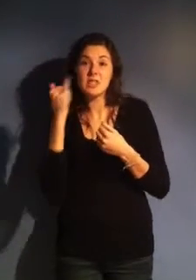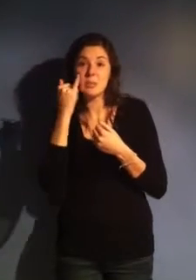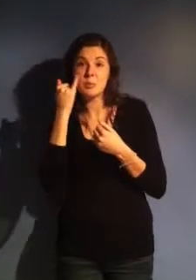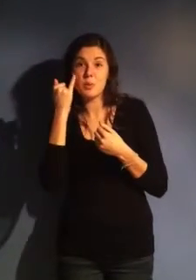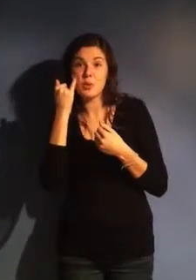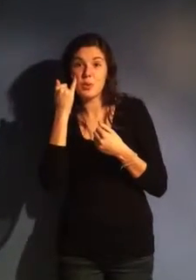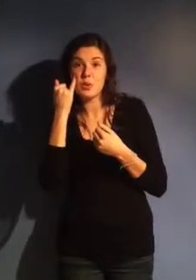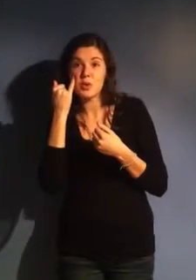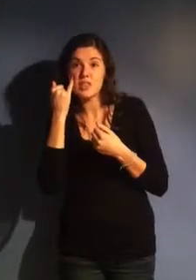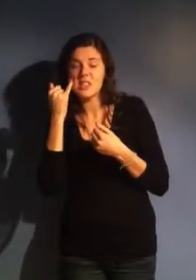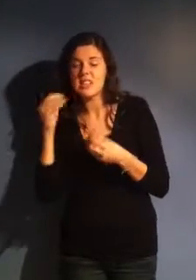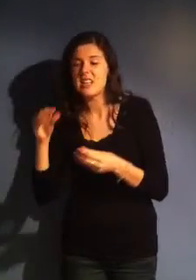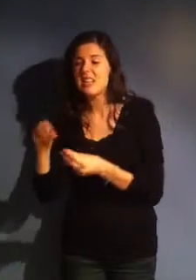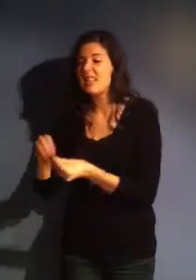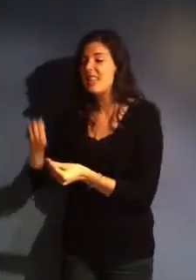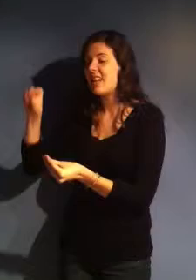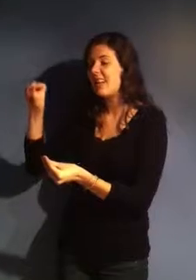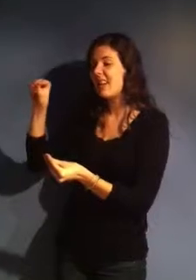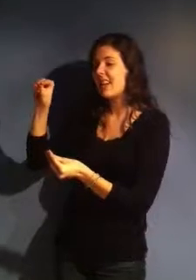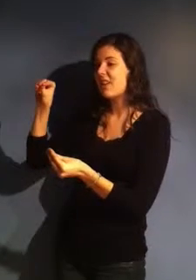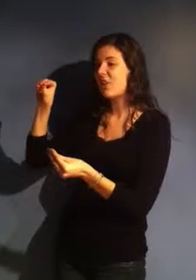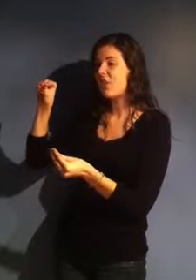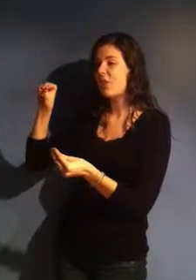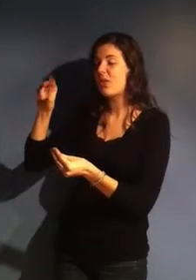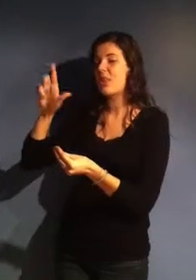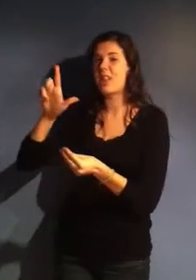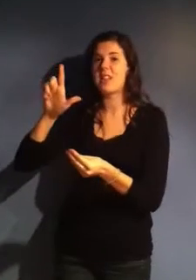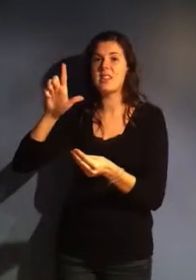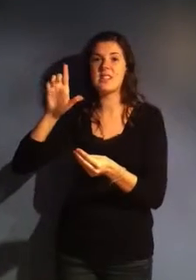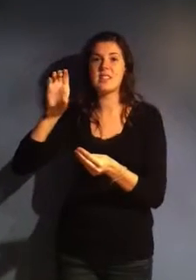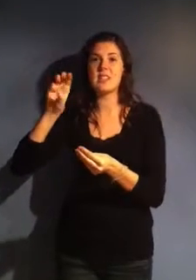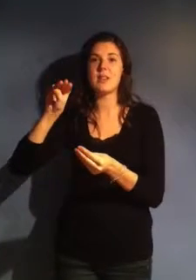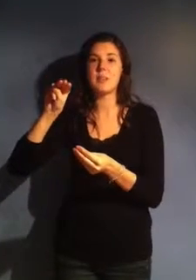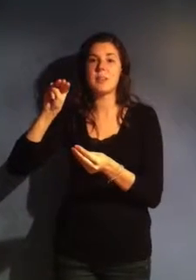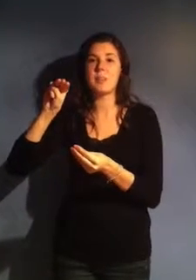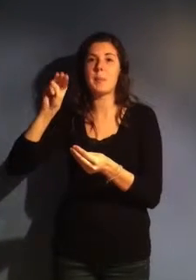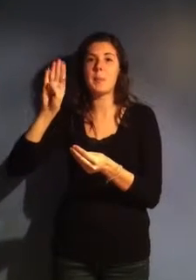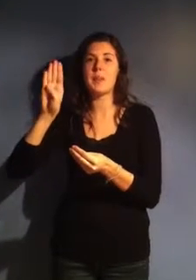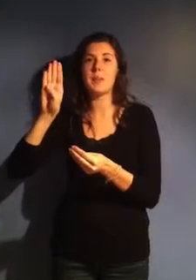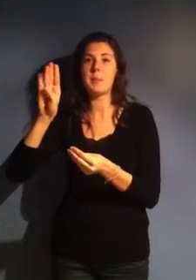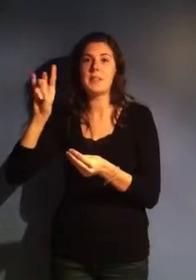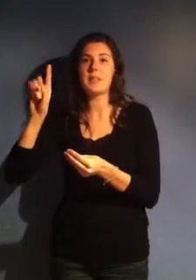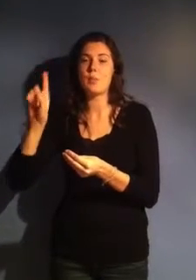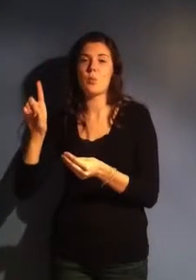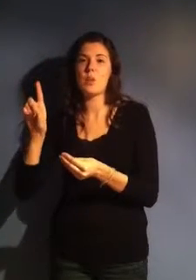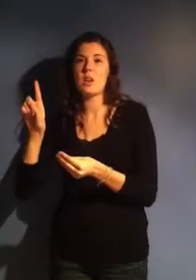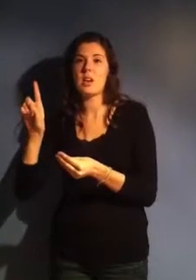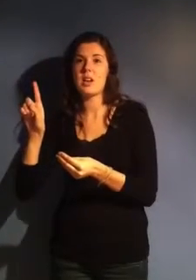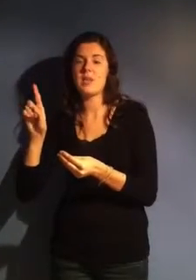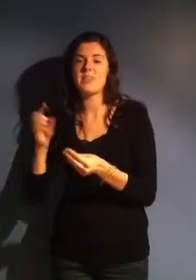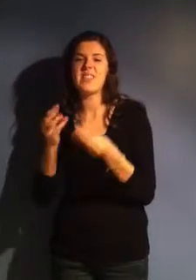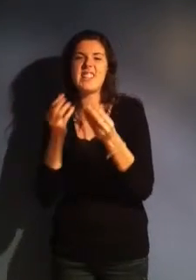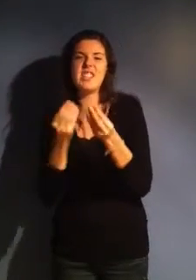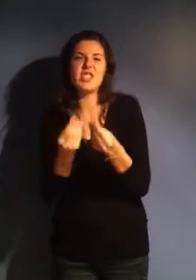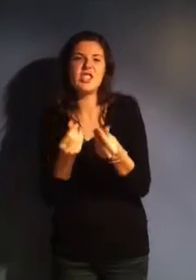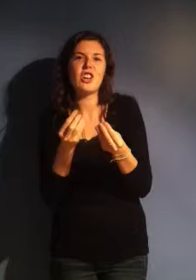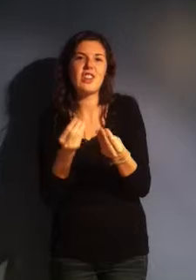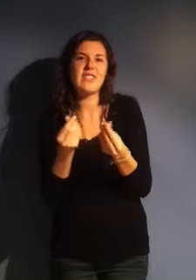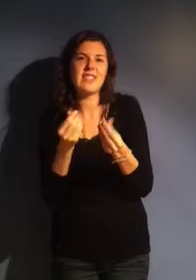that room temperature LB into the frozen glycerol stock in order to soften it, so you have kind of like a slushy mush. And then